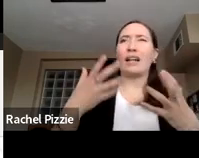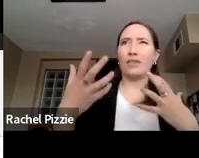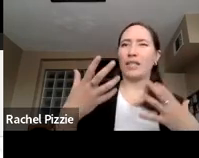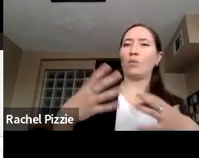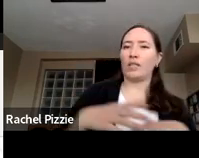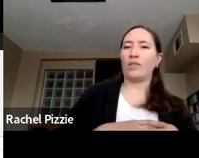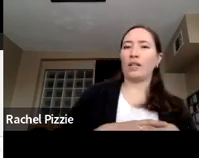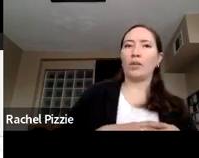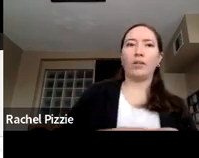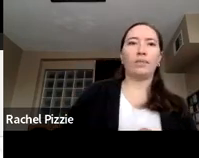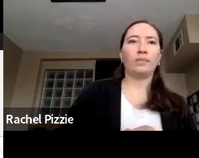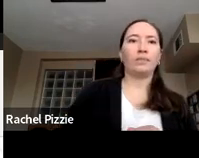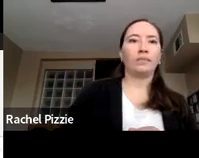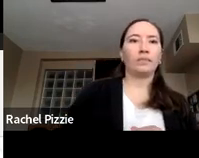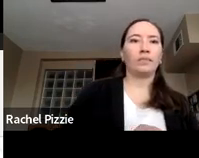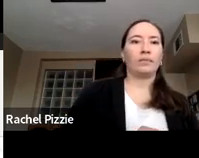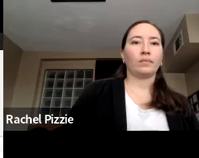types and kind of see what's available.